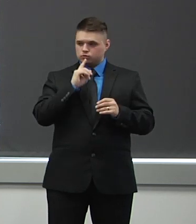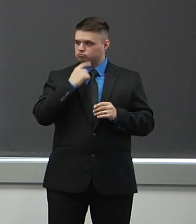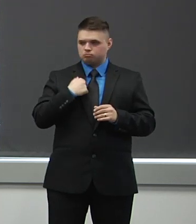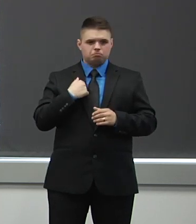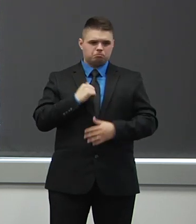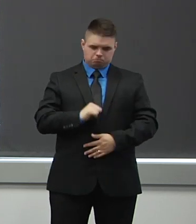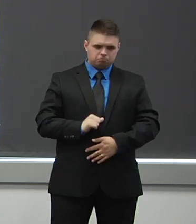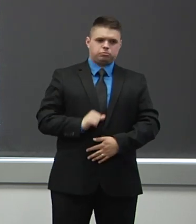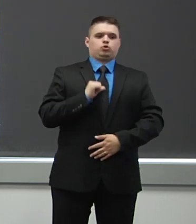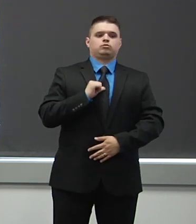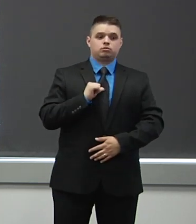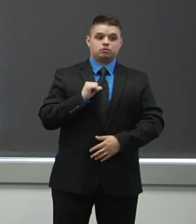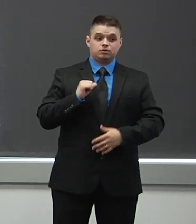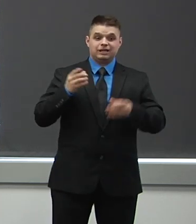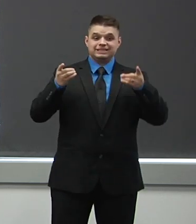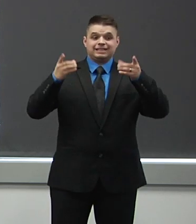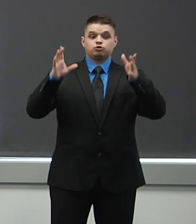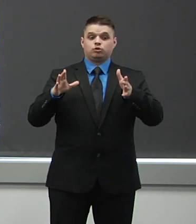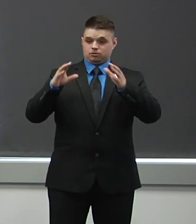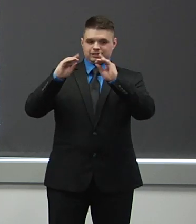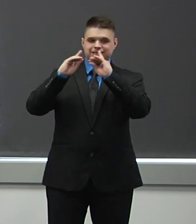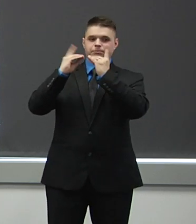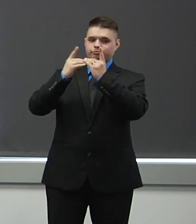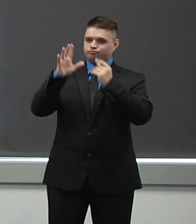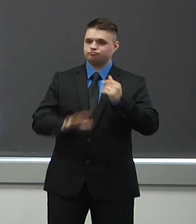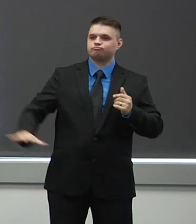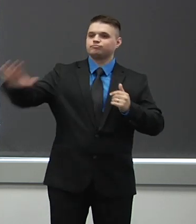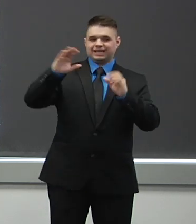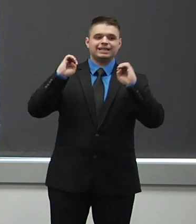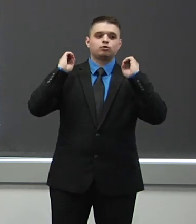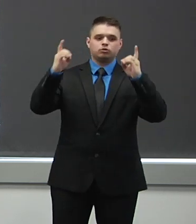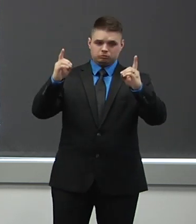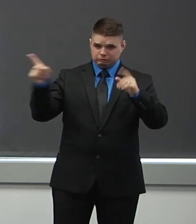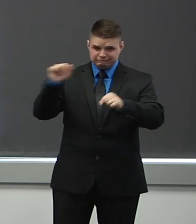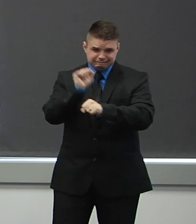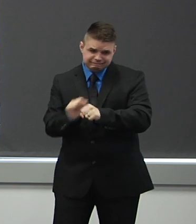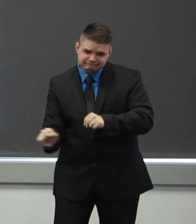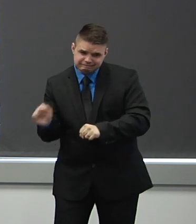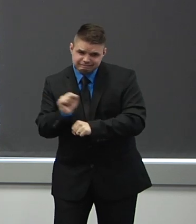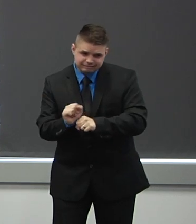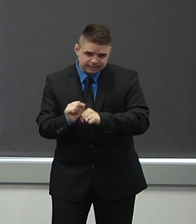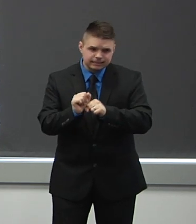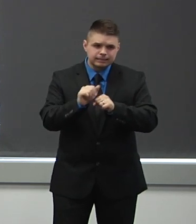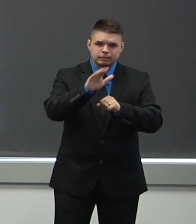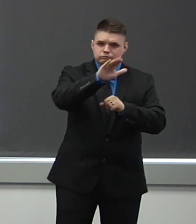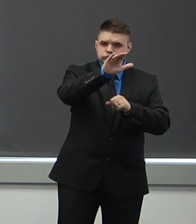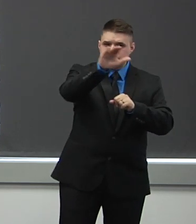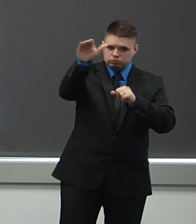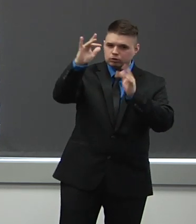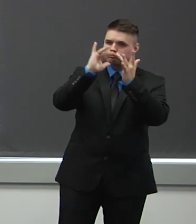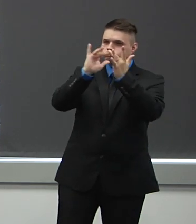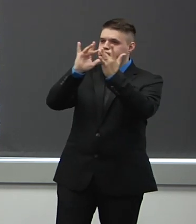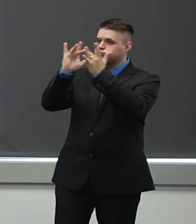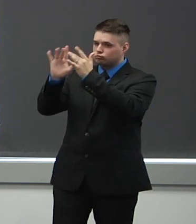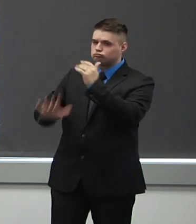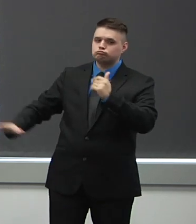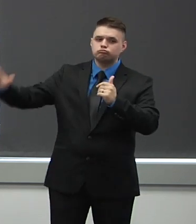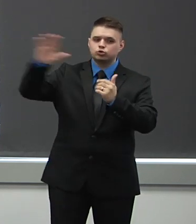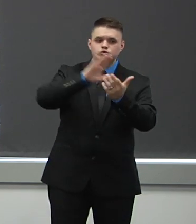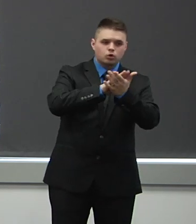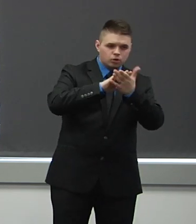our director of our Department of Education worked collectively and collaboratively with superintendents,